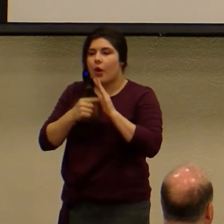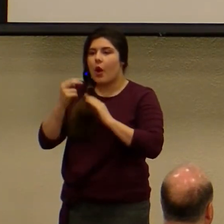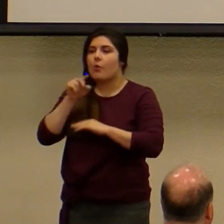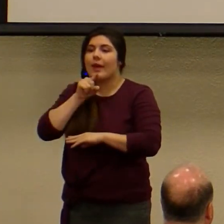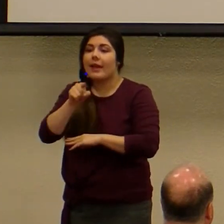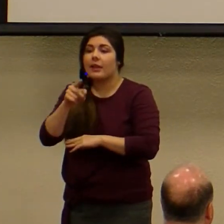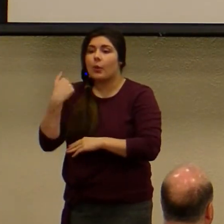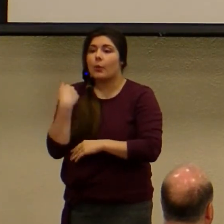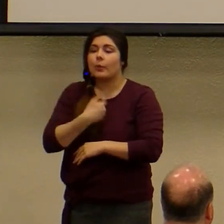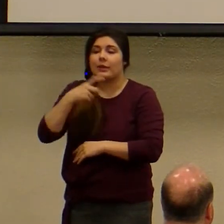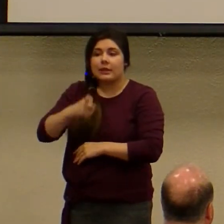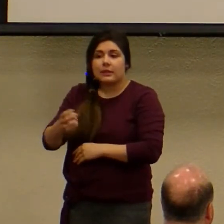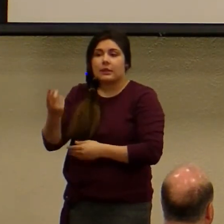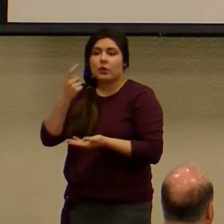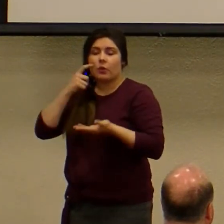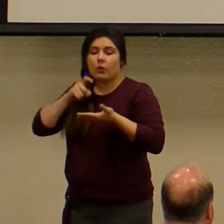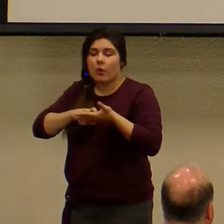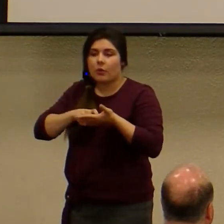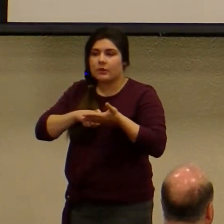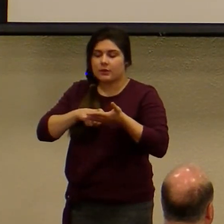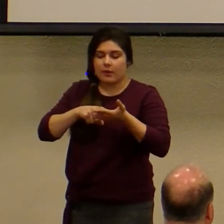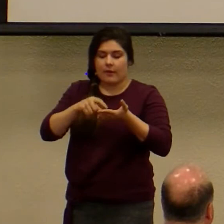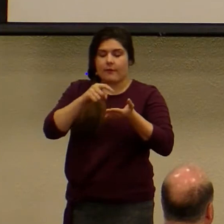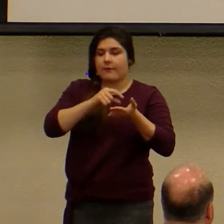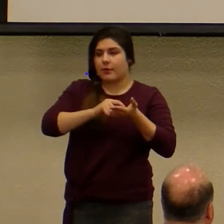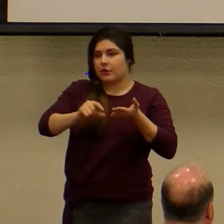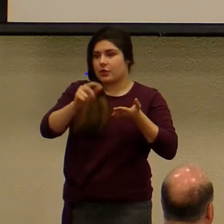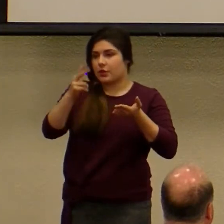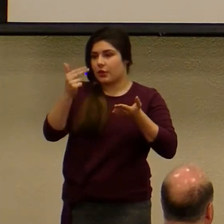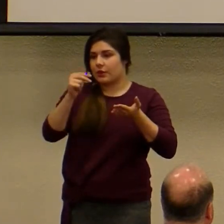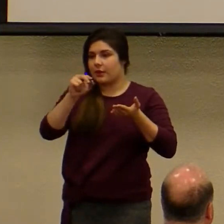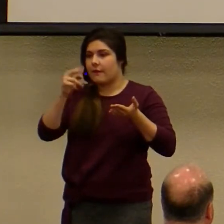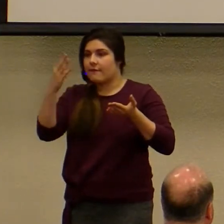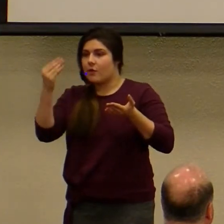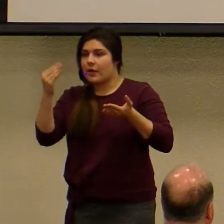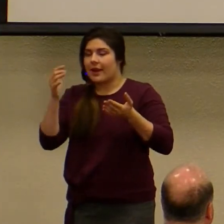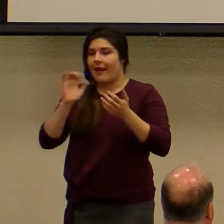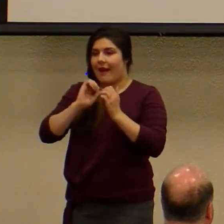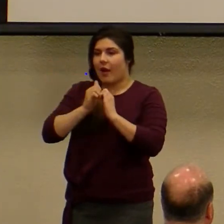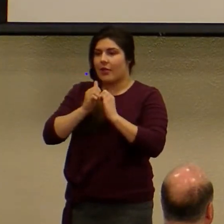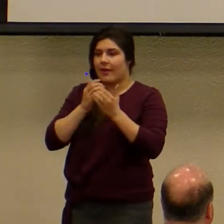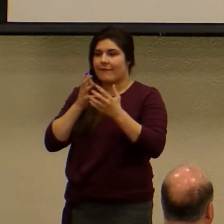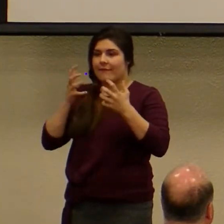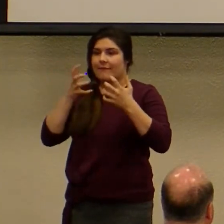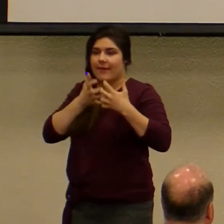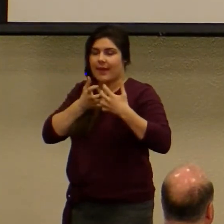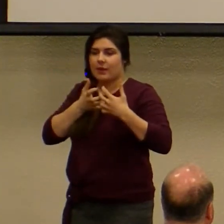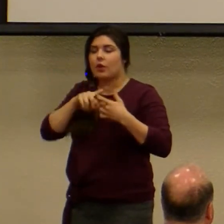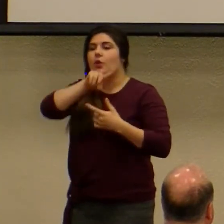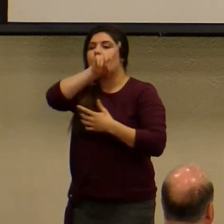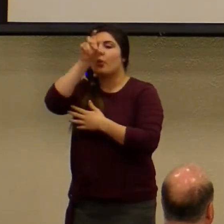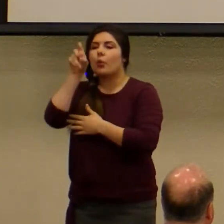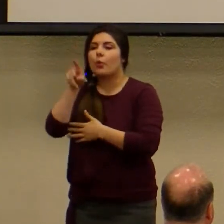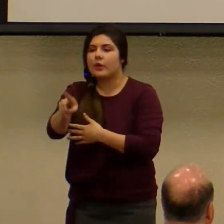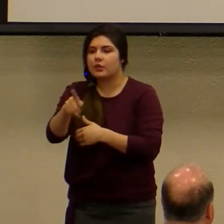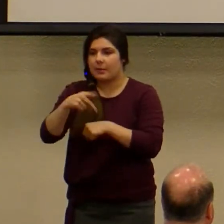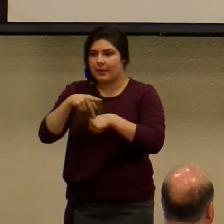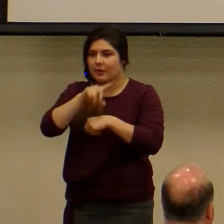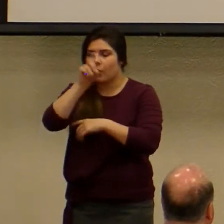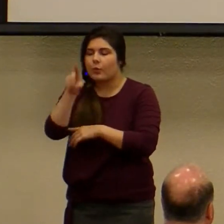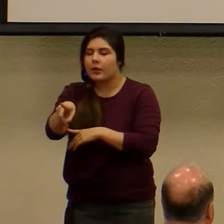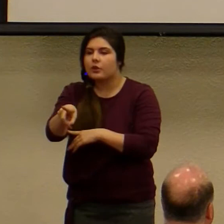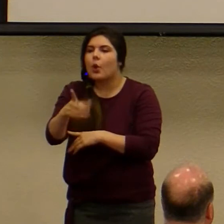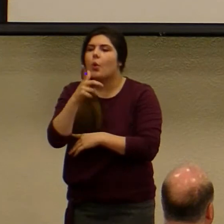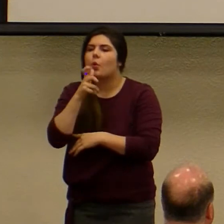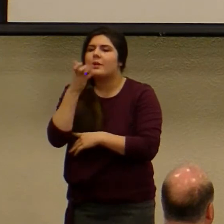right now. Look at 13. I want you to see 13 and 14, how they marry together. The question then that he asks, who is there to